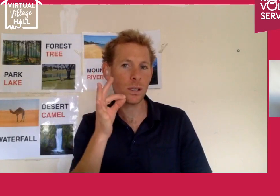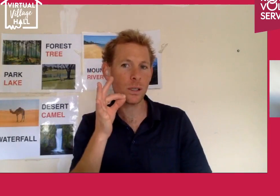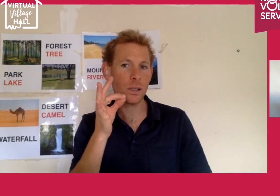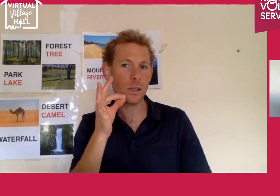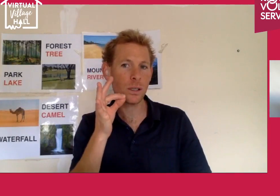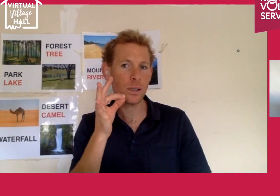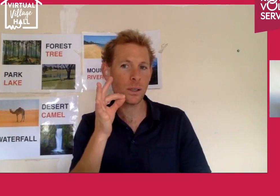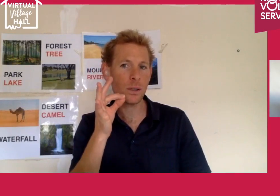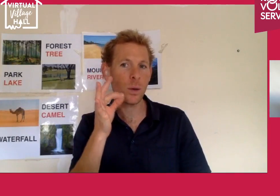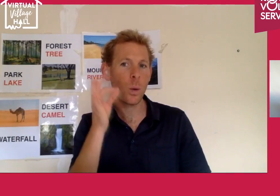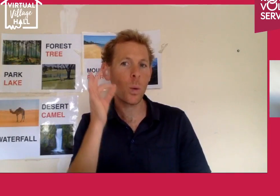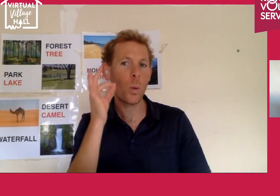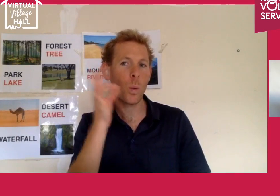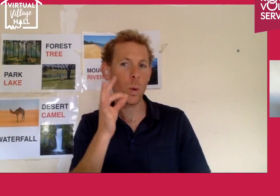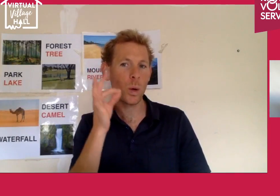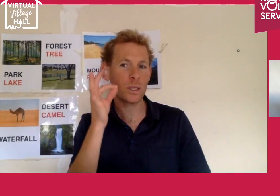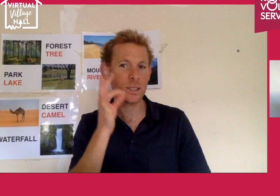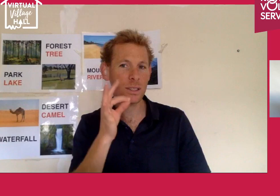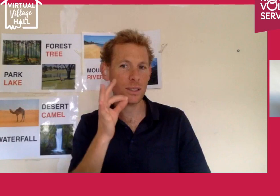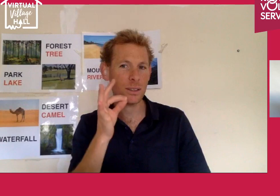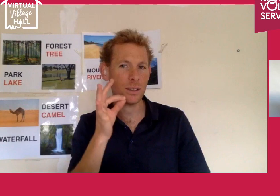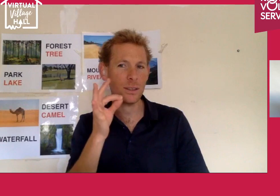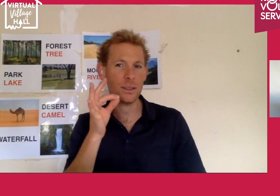water, down on the bone of your cheek,